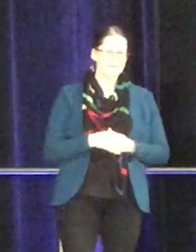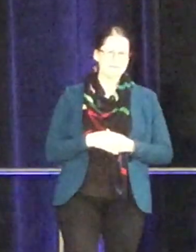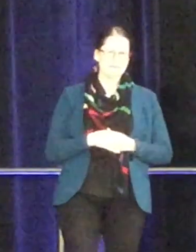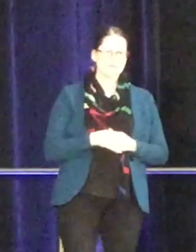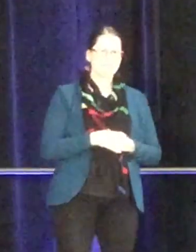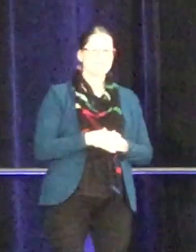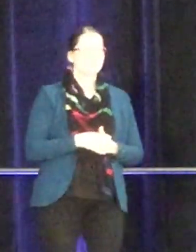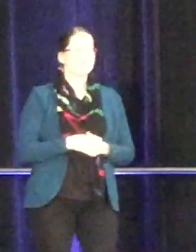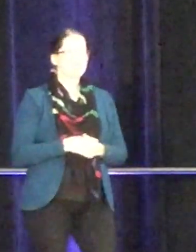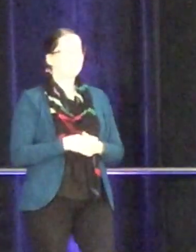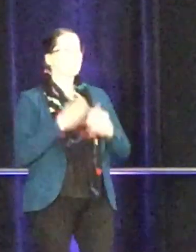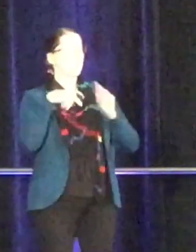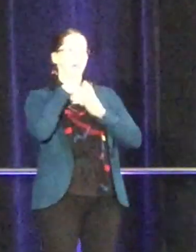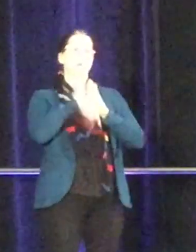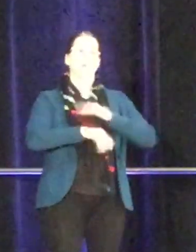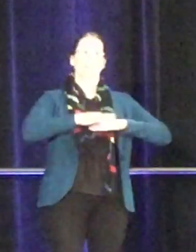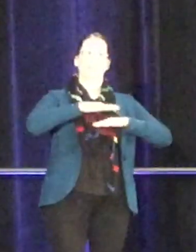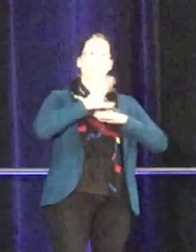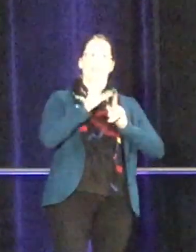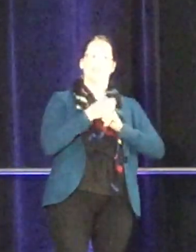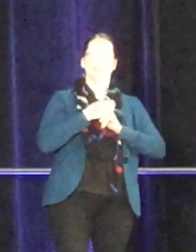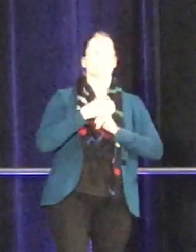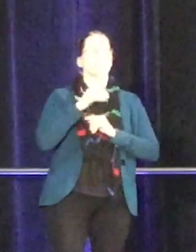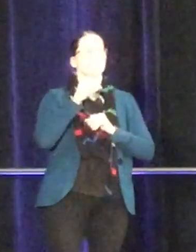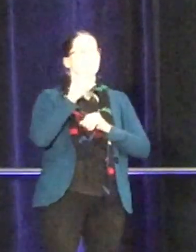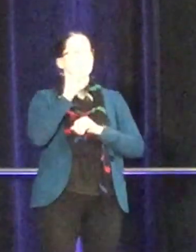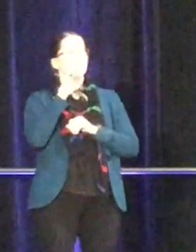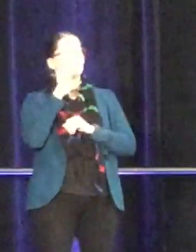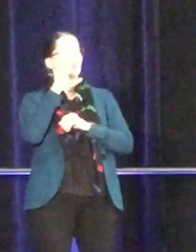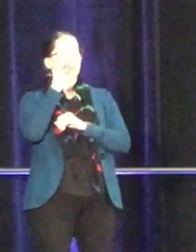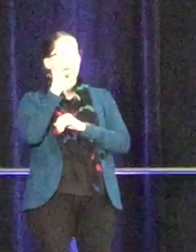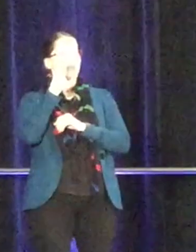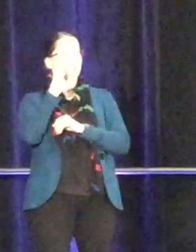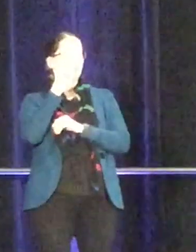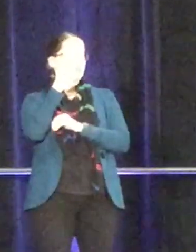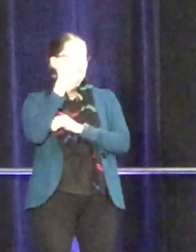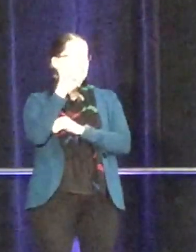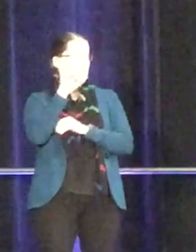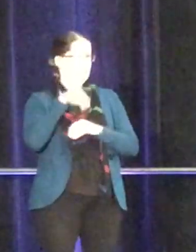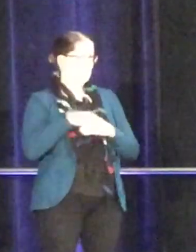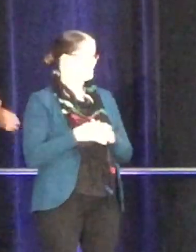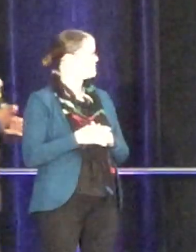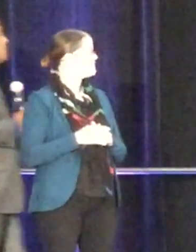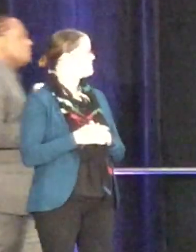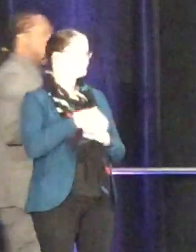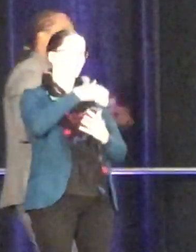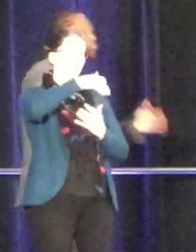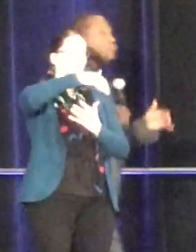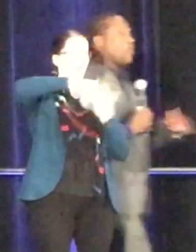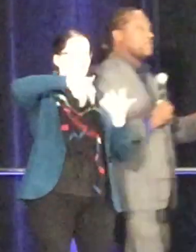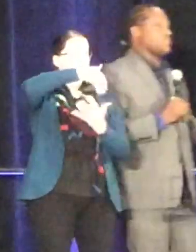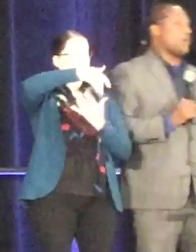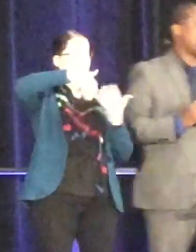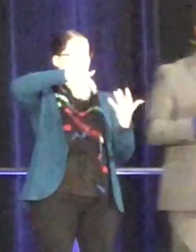Sociocentrism. Sociocentrism simply means the act of socializing is more important than